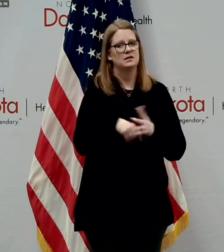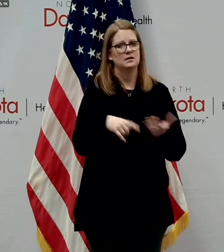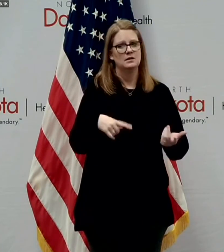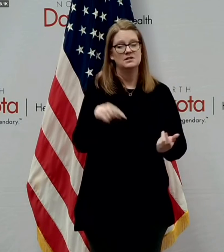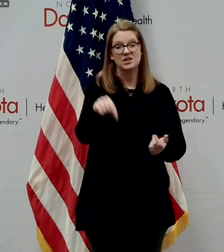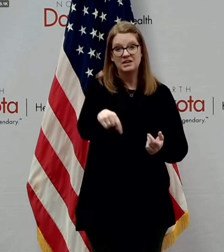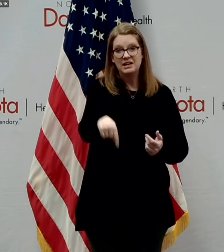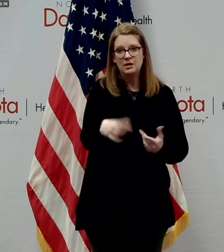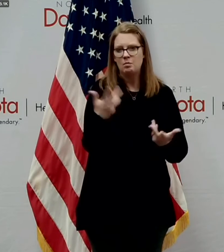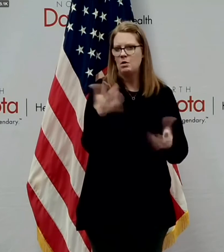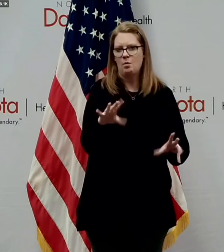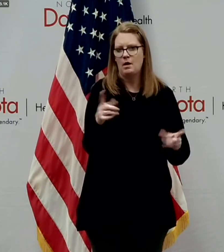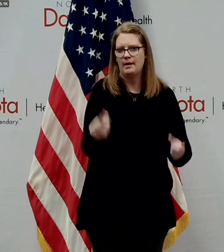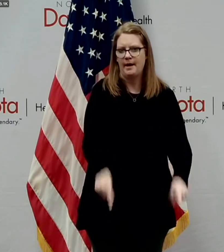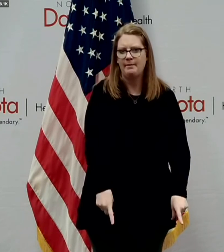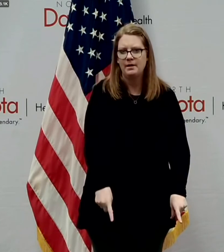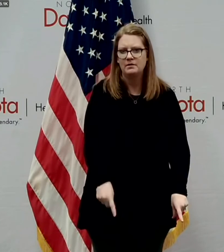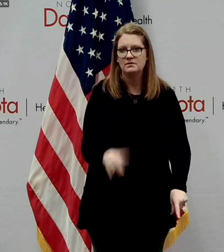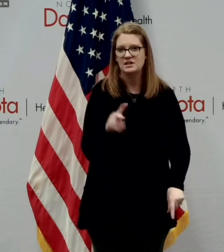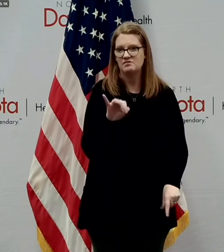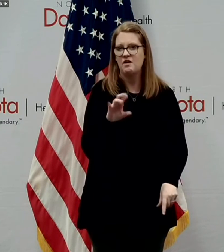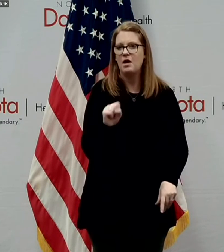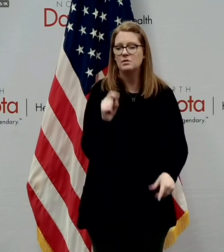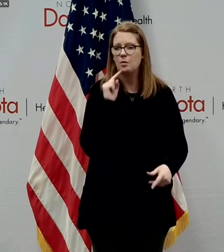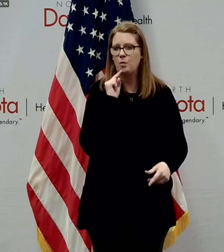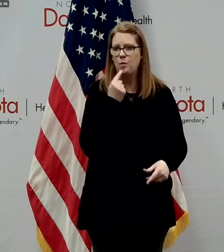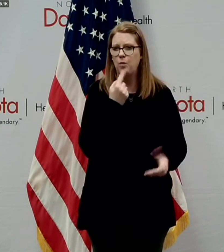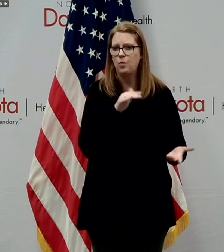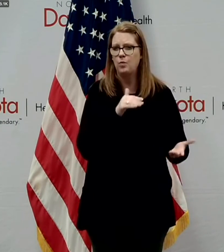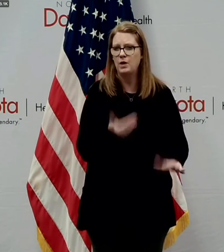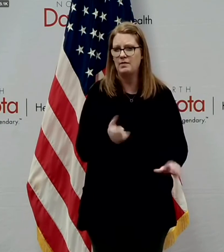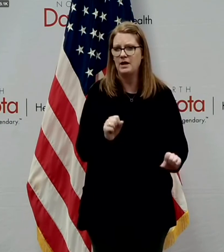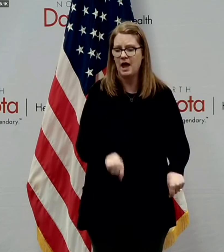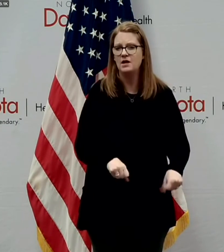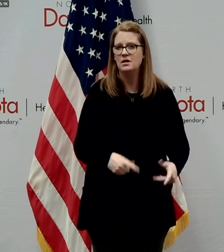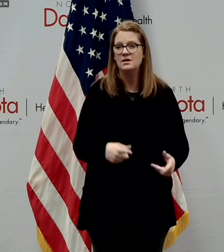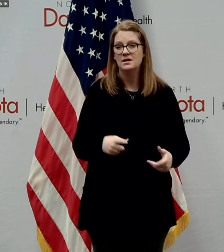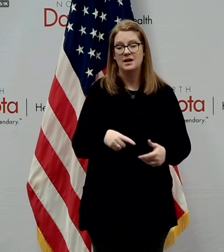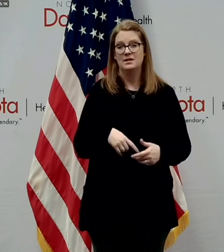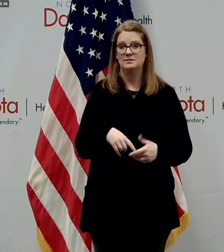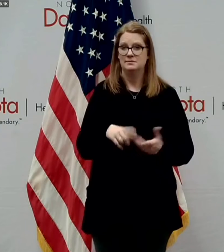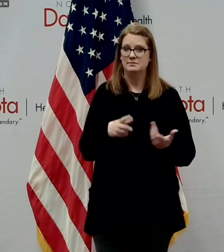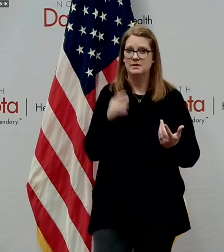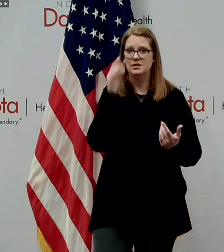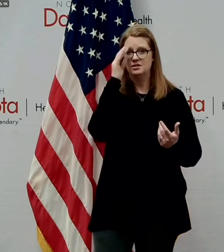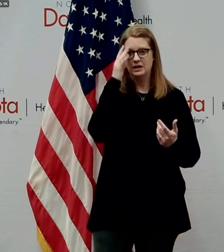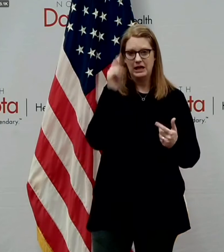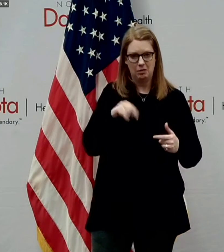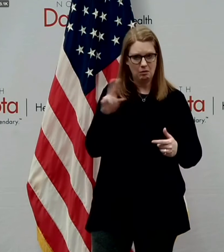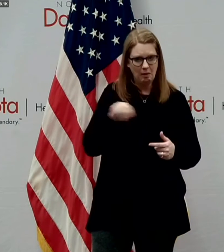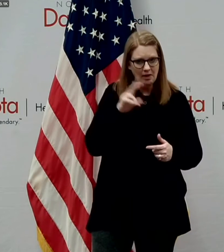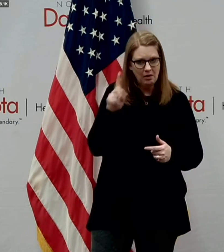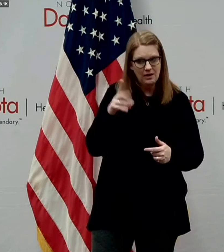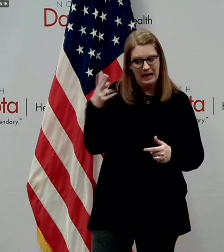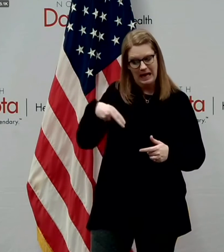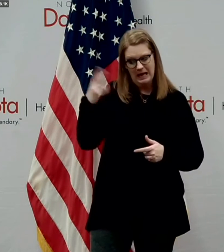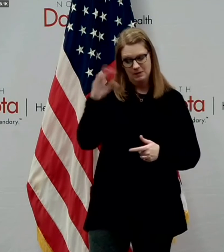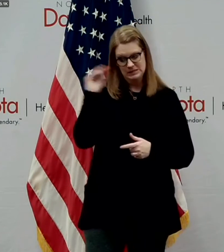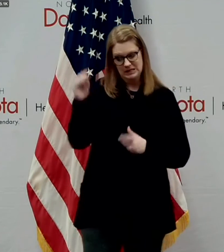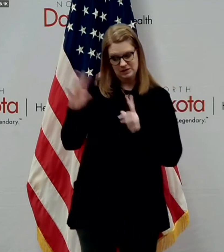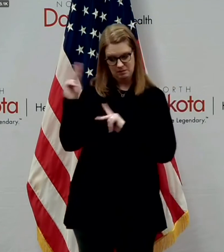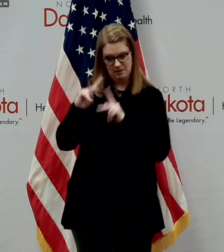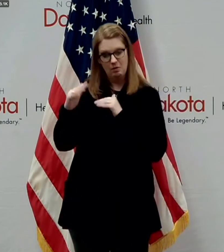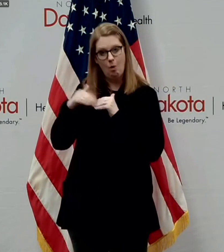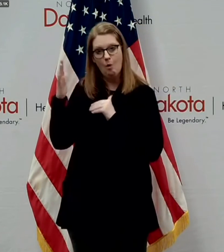particularly deadly, and we've got a real commitment to those individuals. As I've said before, in North Dakota, we have a higher percentage of people over